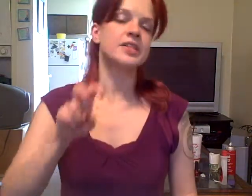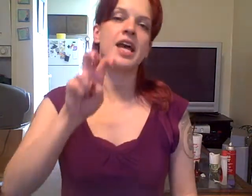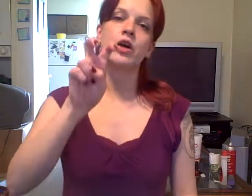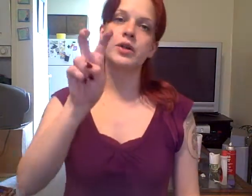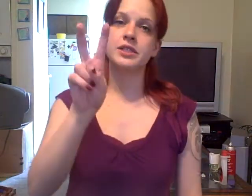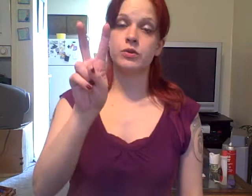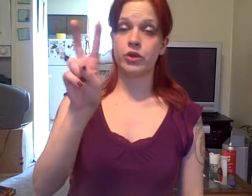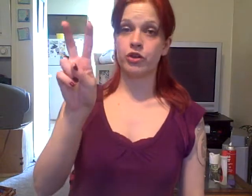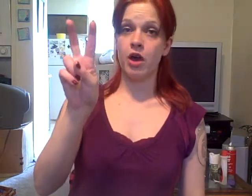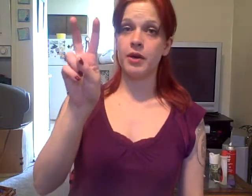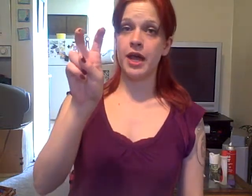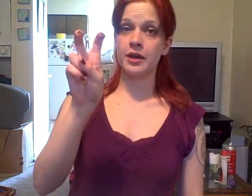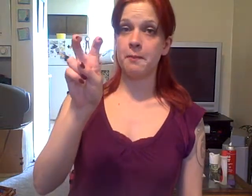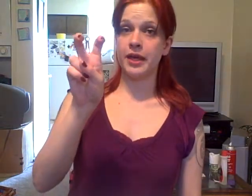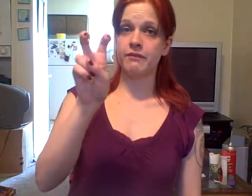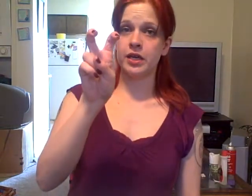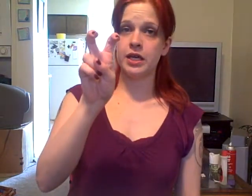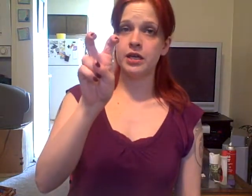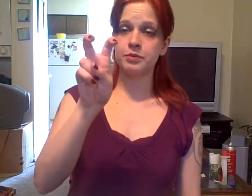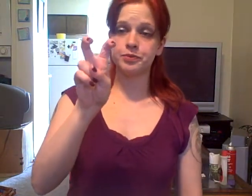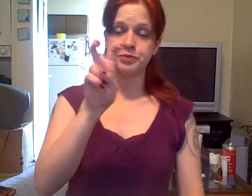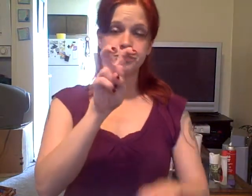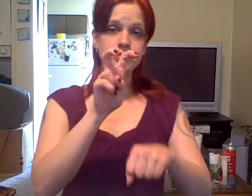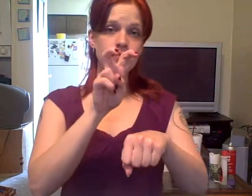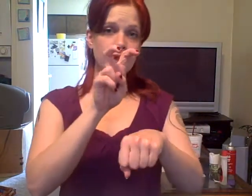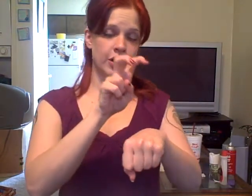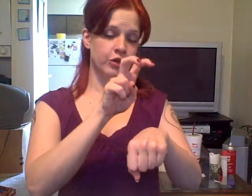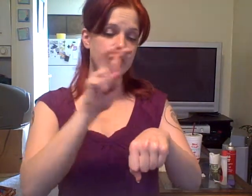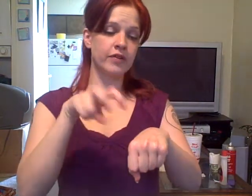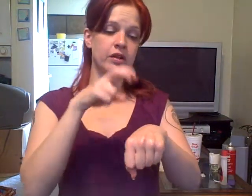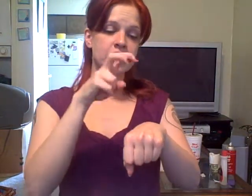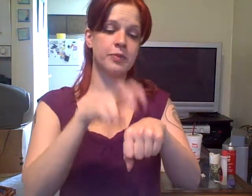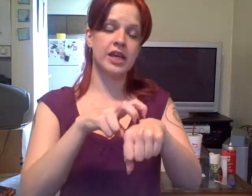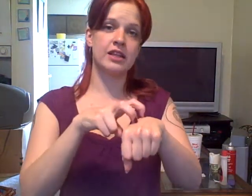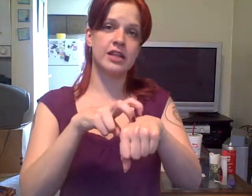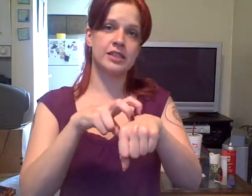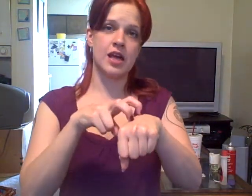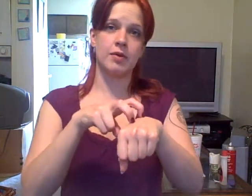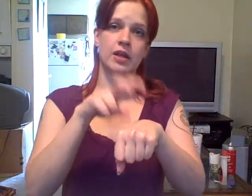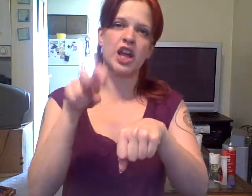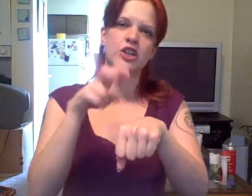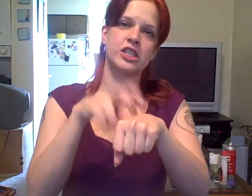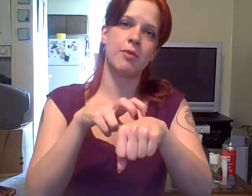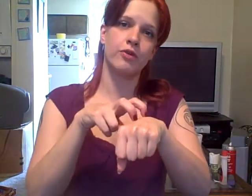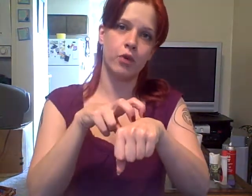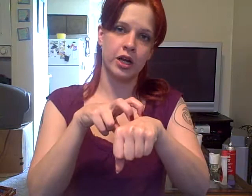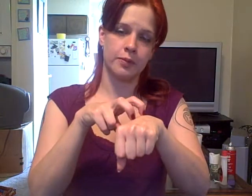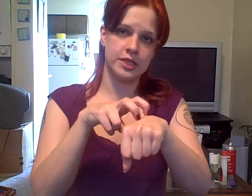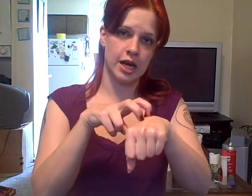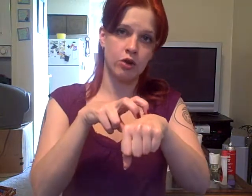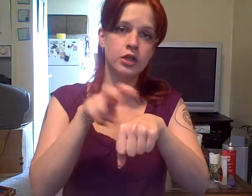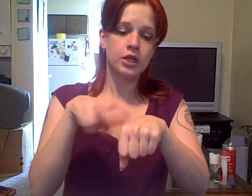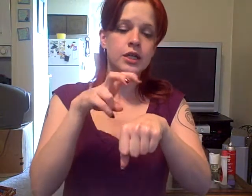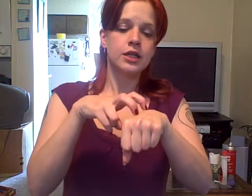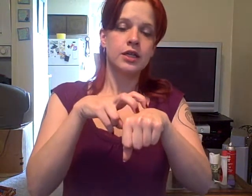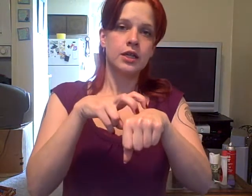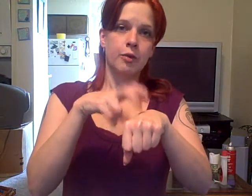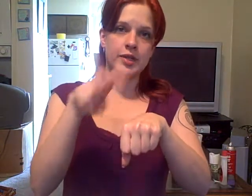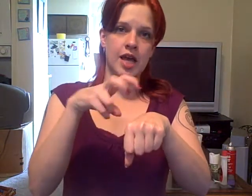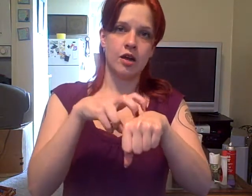Potato is, with your dominant hand, a bent V, and you give it a little spin and then stab it in, like you're stabbing a fork in a potato. Potato.